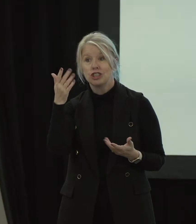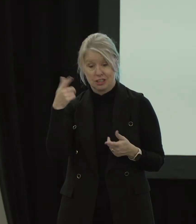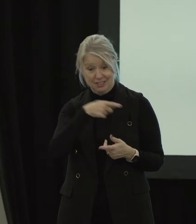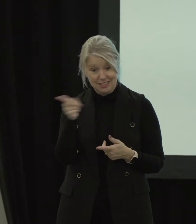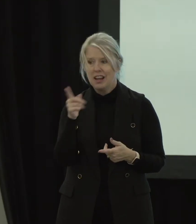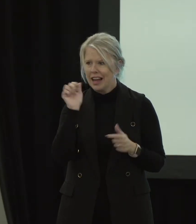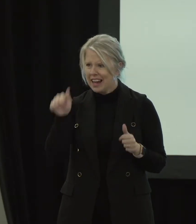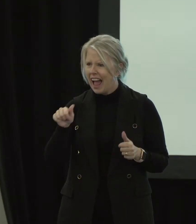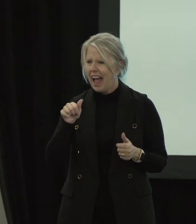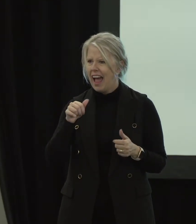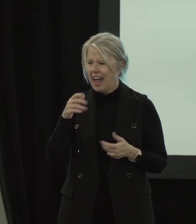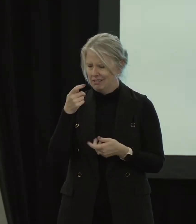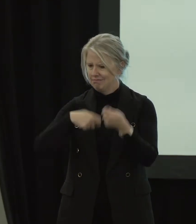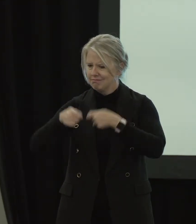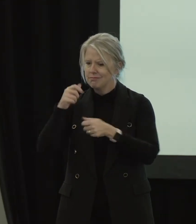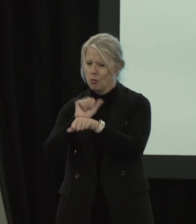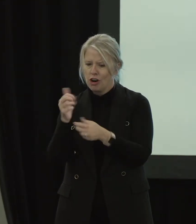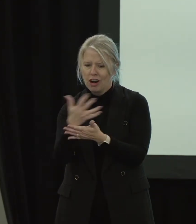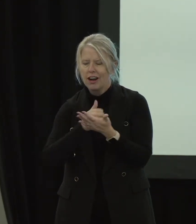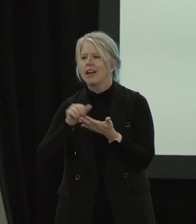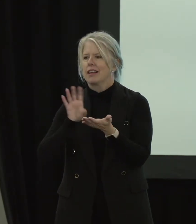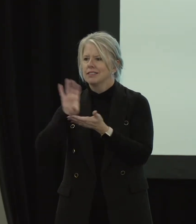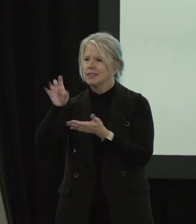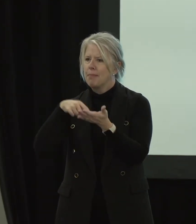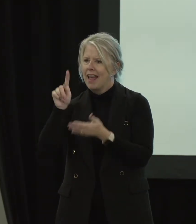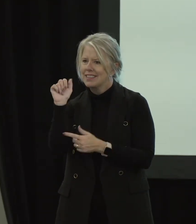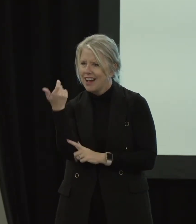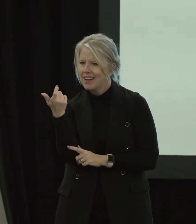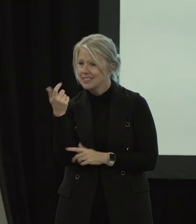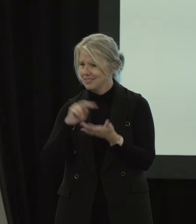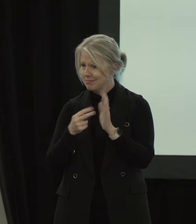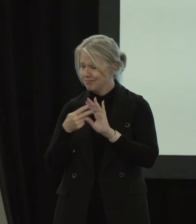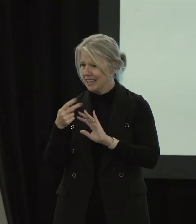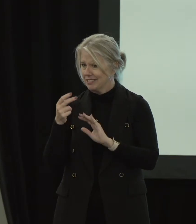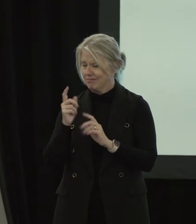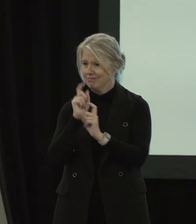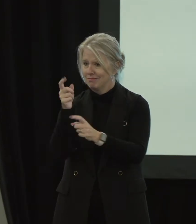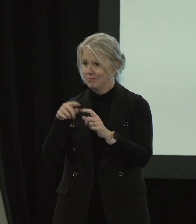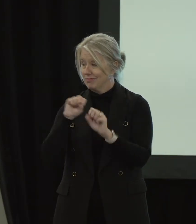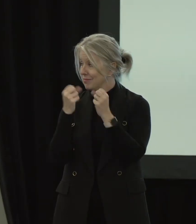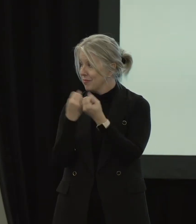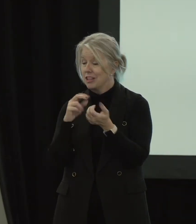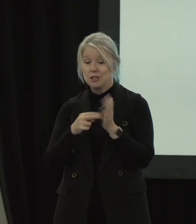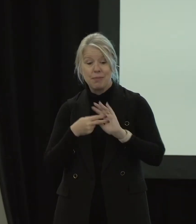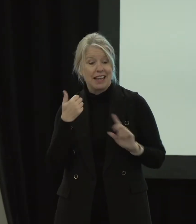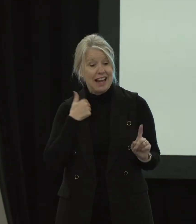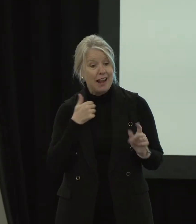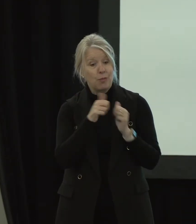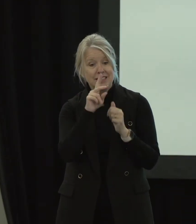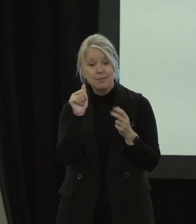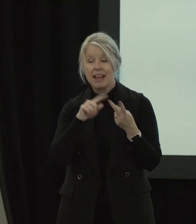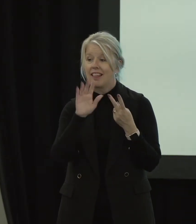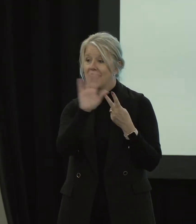taxpayers. In addition to their potential contribution as workers, Canadians with disabilities and their